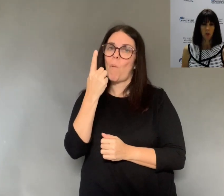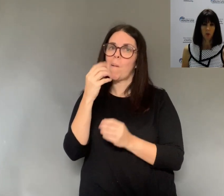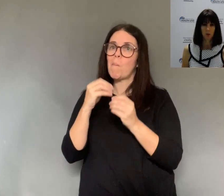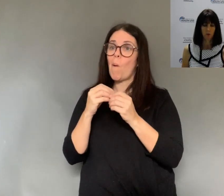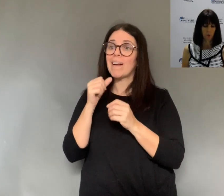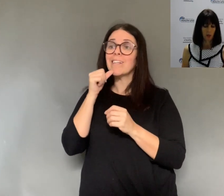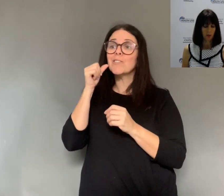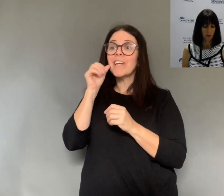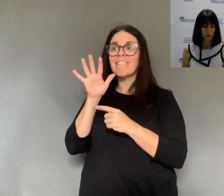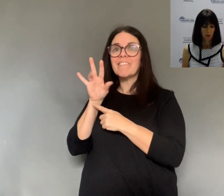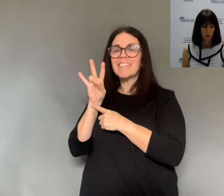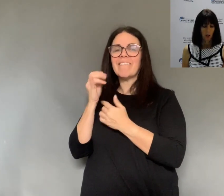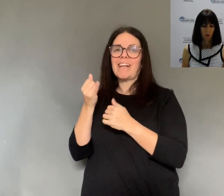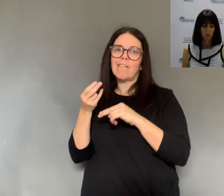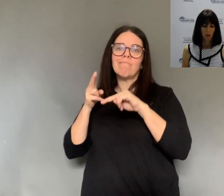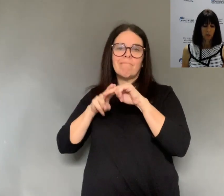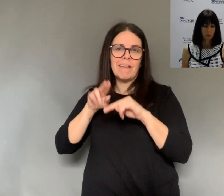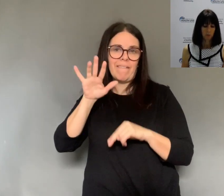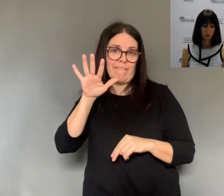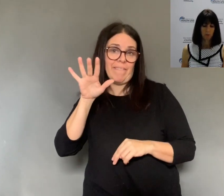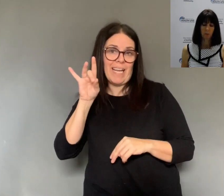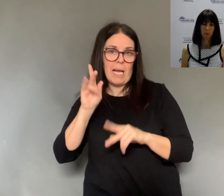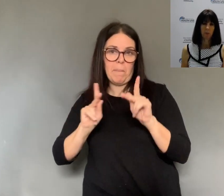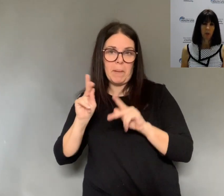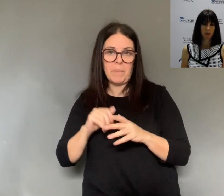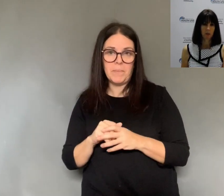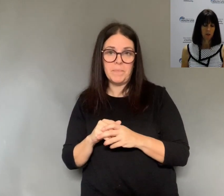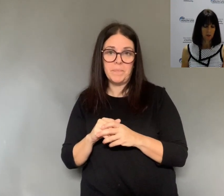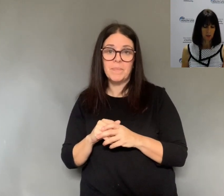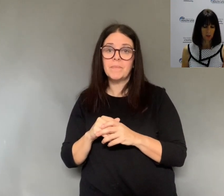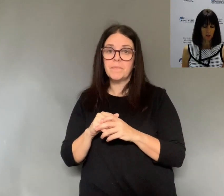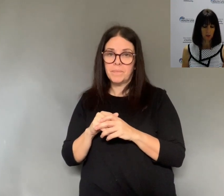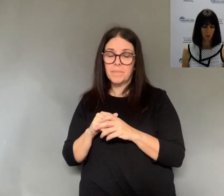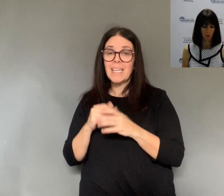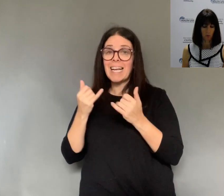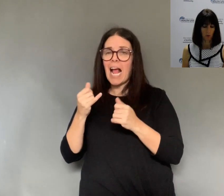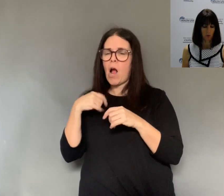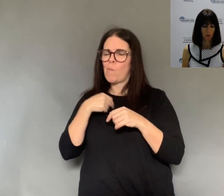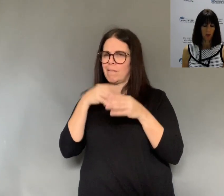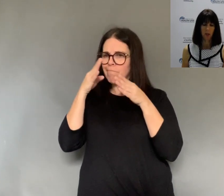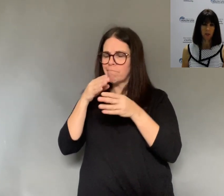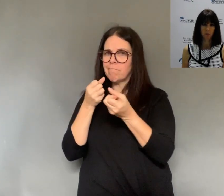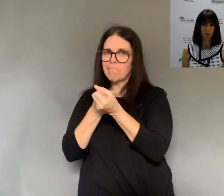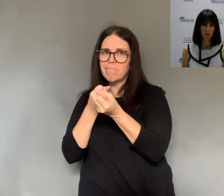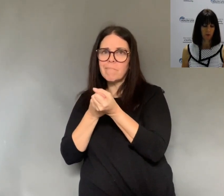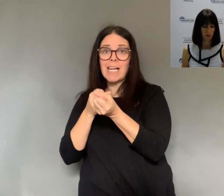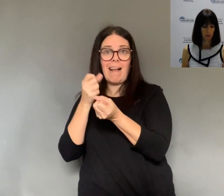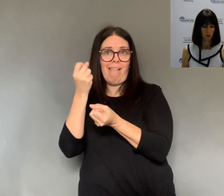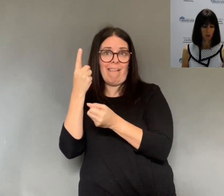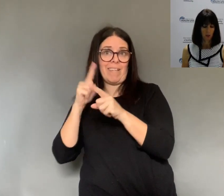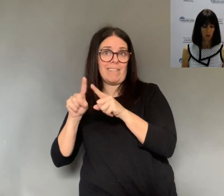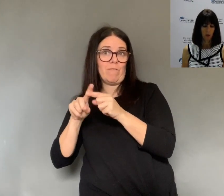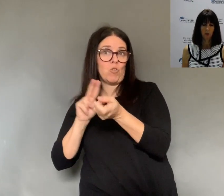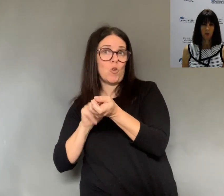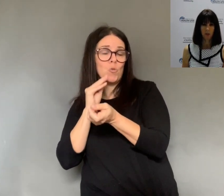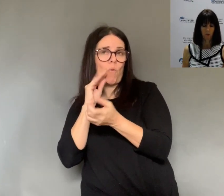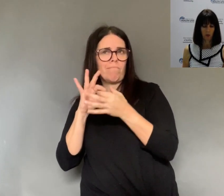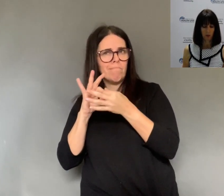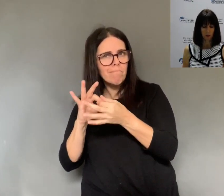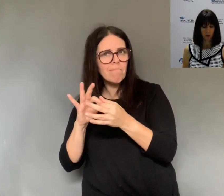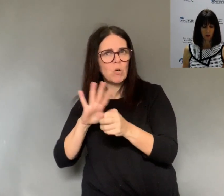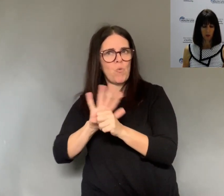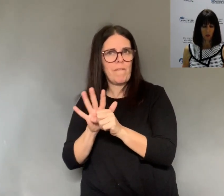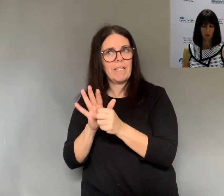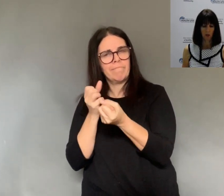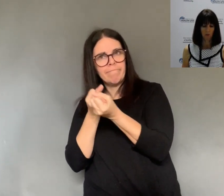and shortness of breath. However, other symptoms may be present, such as a sore throat, unexplained fatigue, an increase in